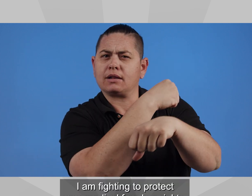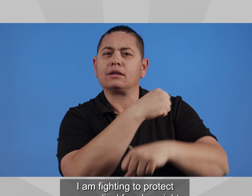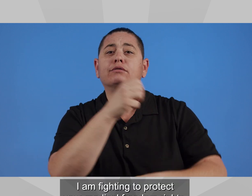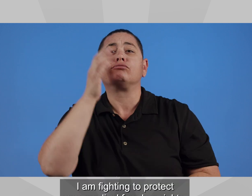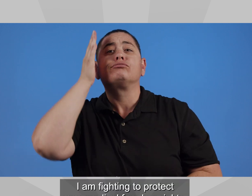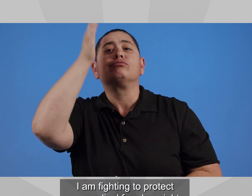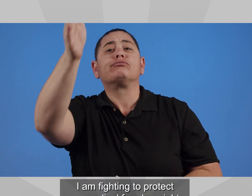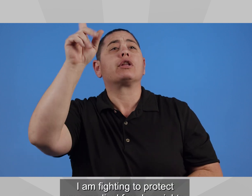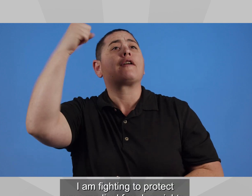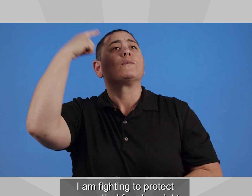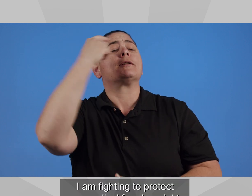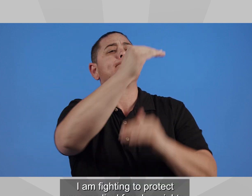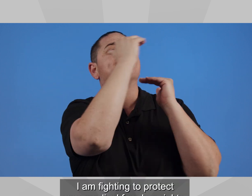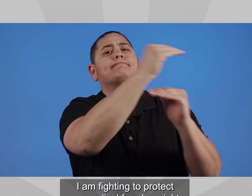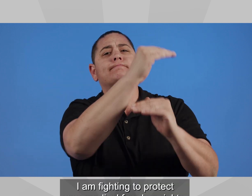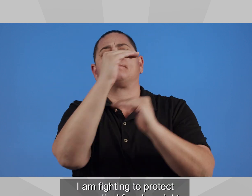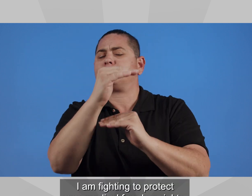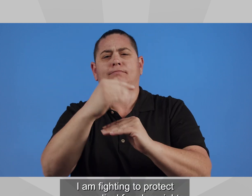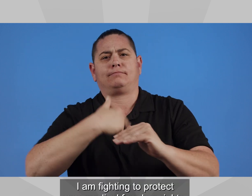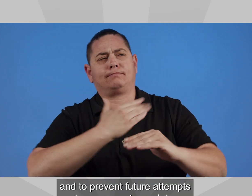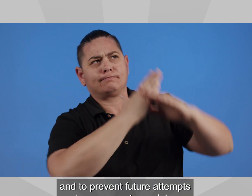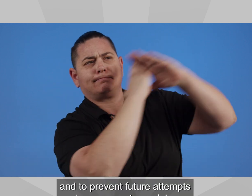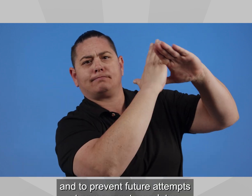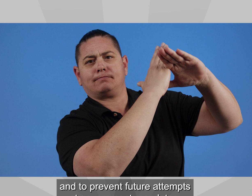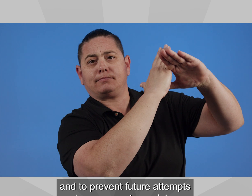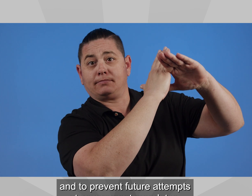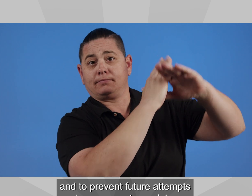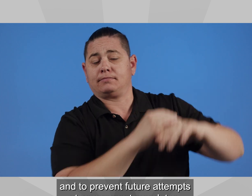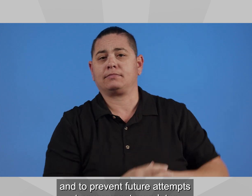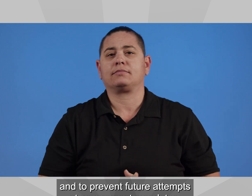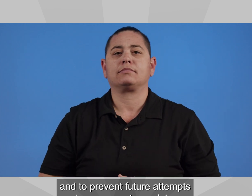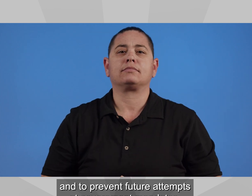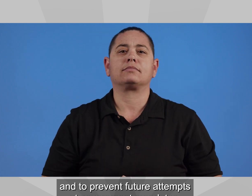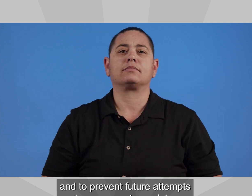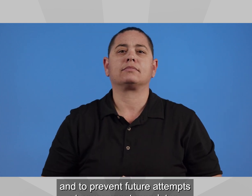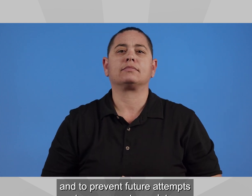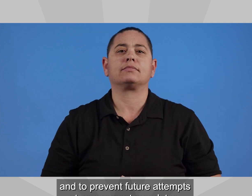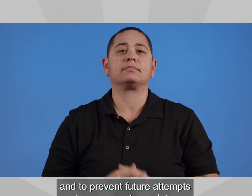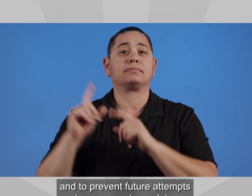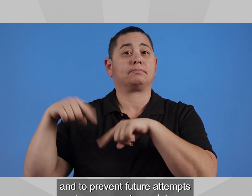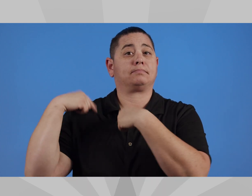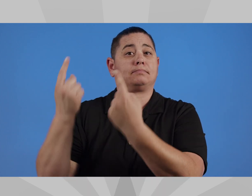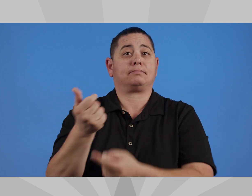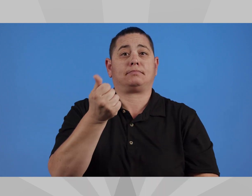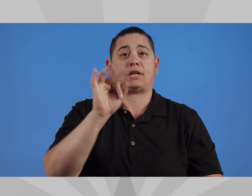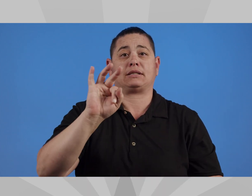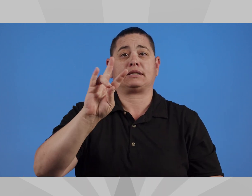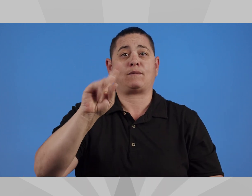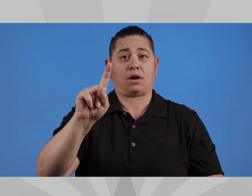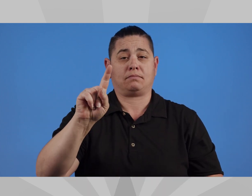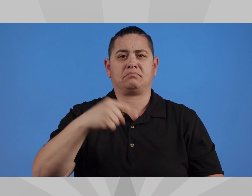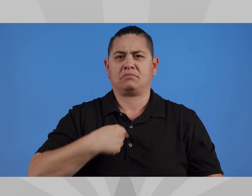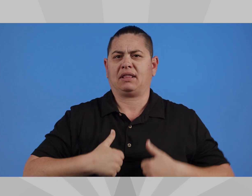I am fighting to protect your medical freedom rights and to prevent future attempts at government mandates.